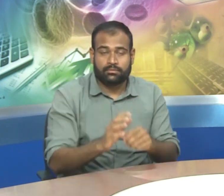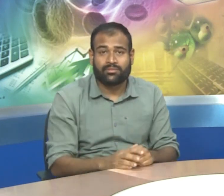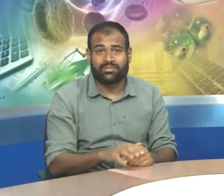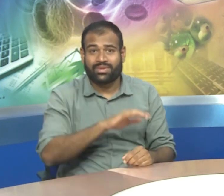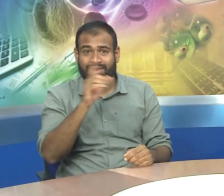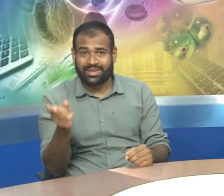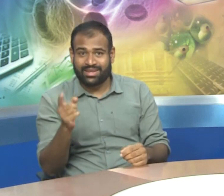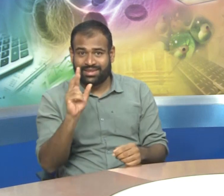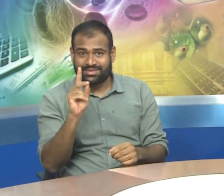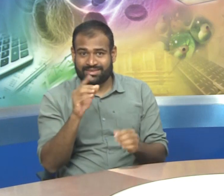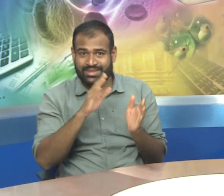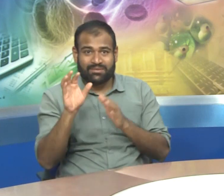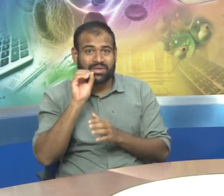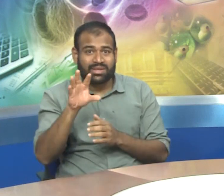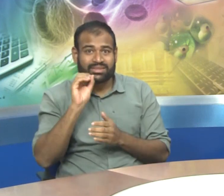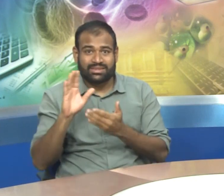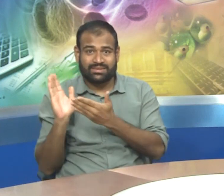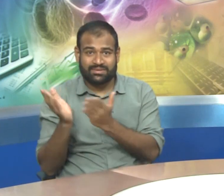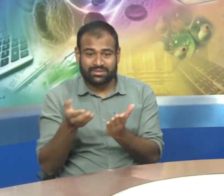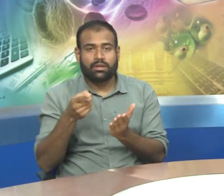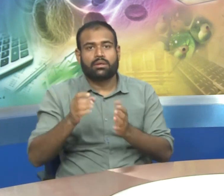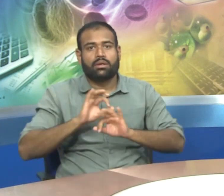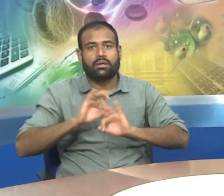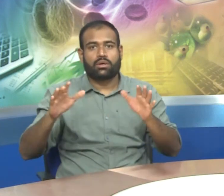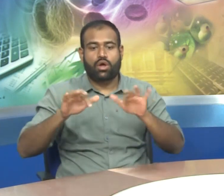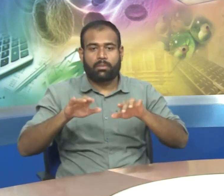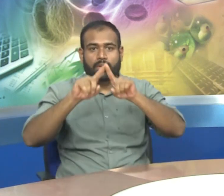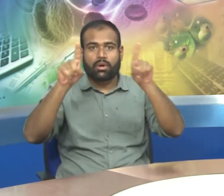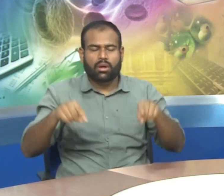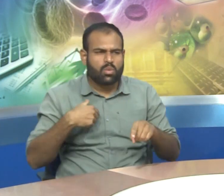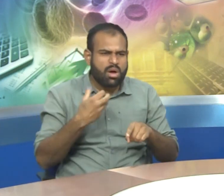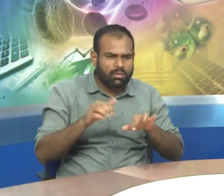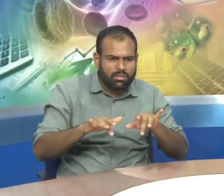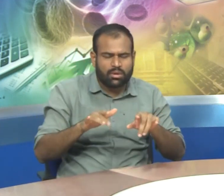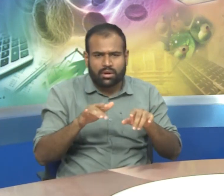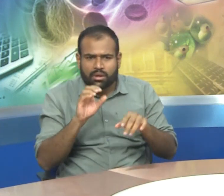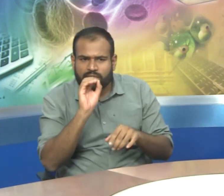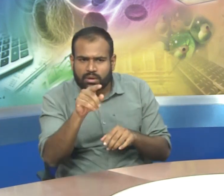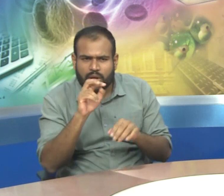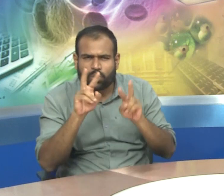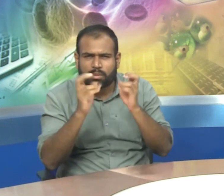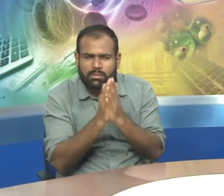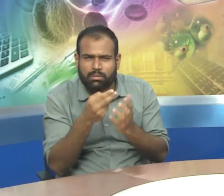but the information service explains it as emphasis is on providing information.